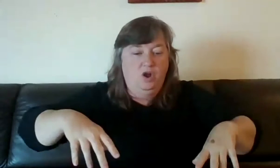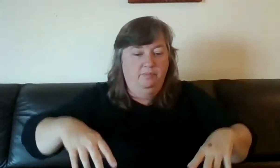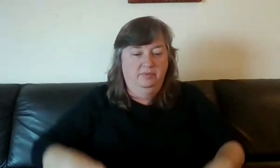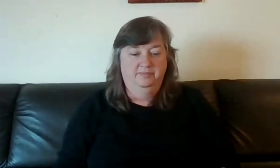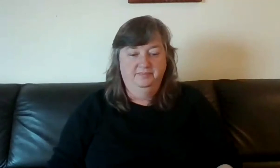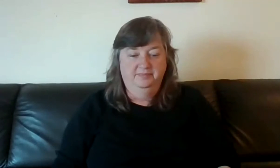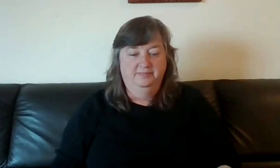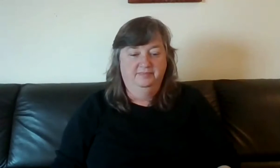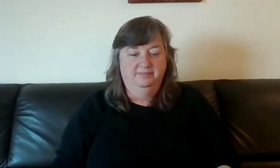Drop.